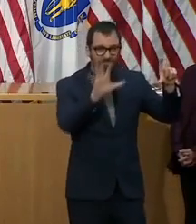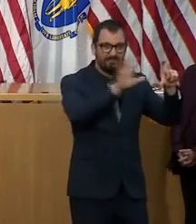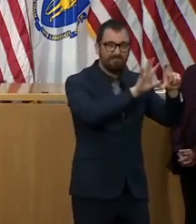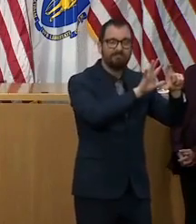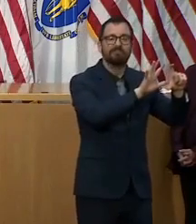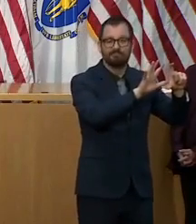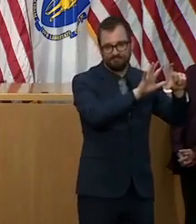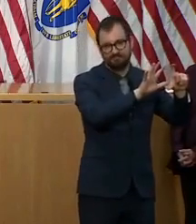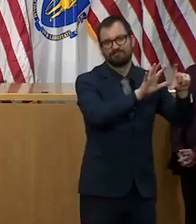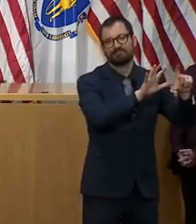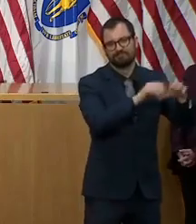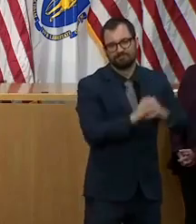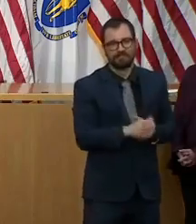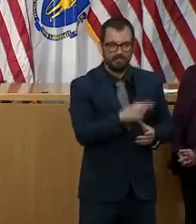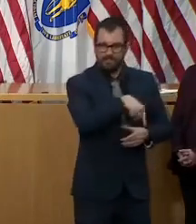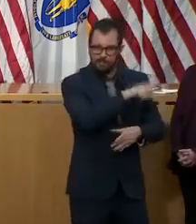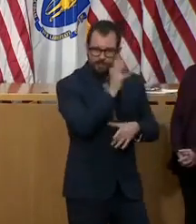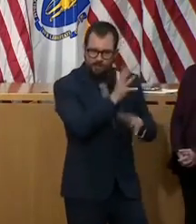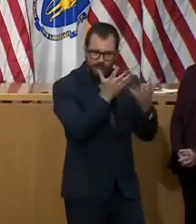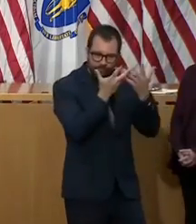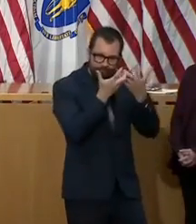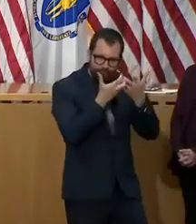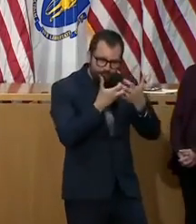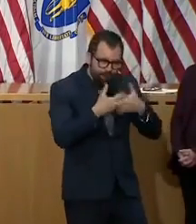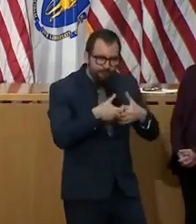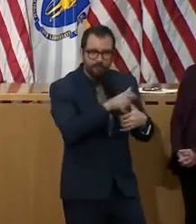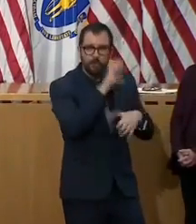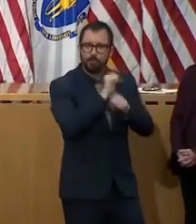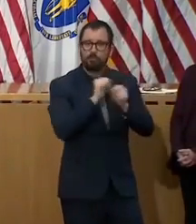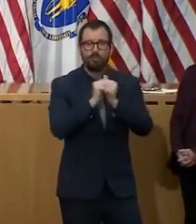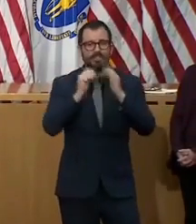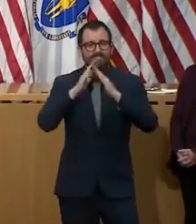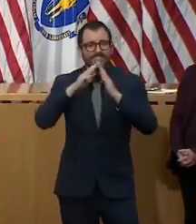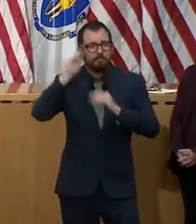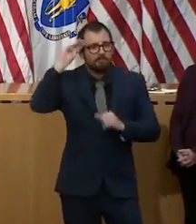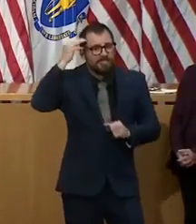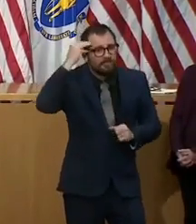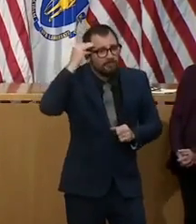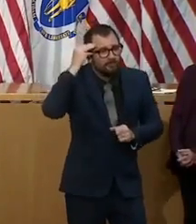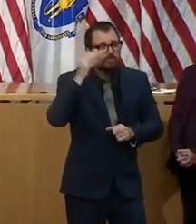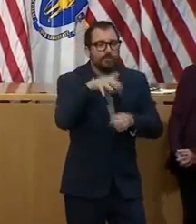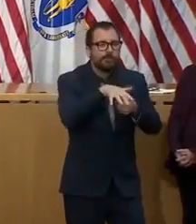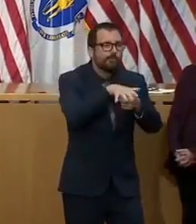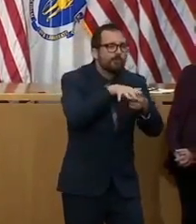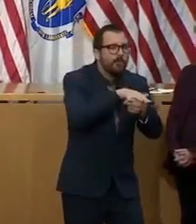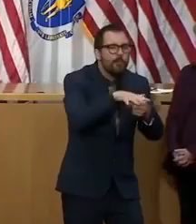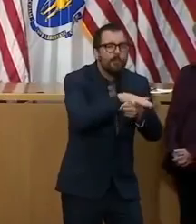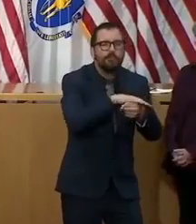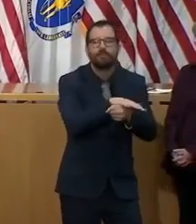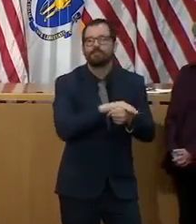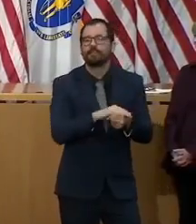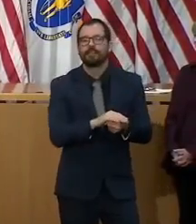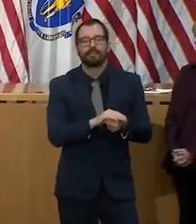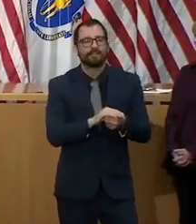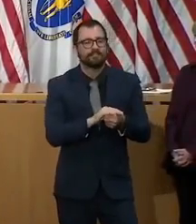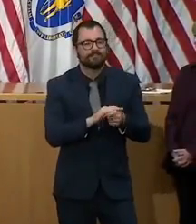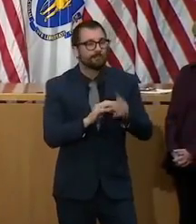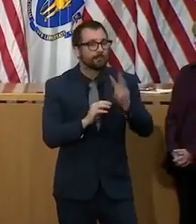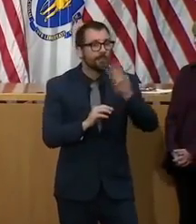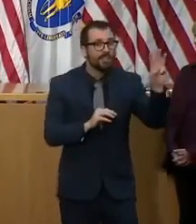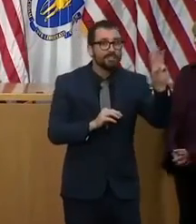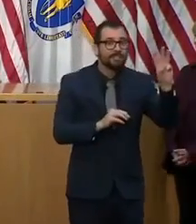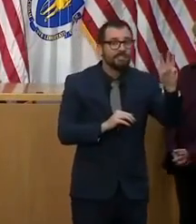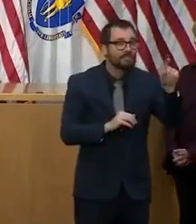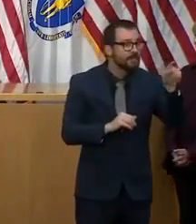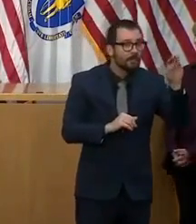with the local government officials statewide, from the Berkshires to the Cape and the Islands. Their insight